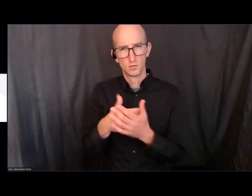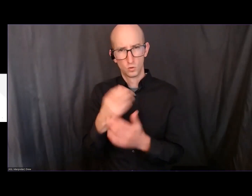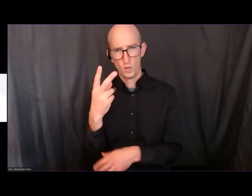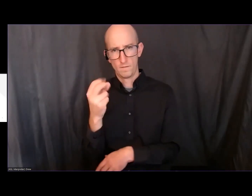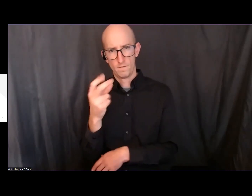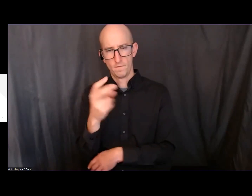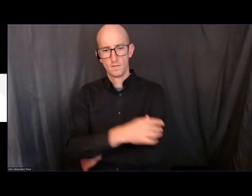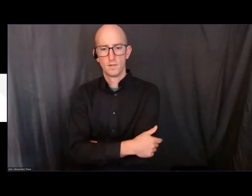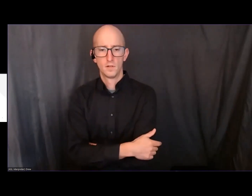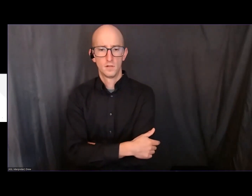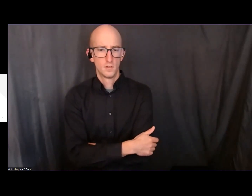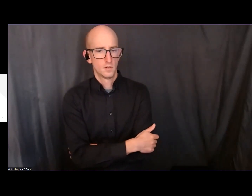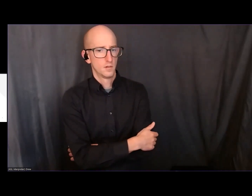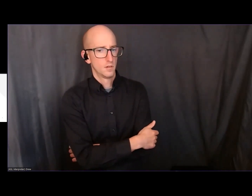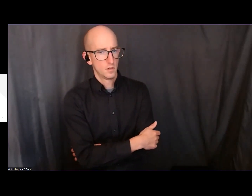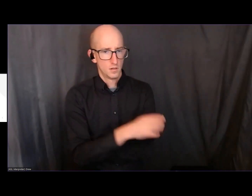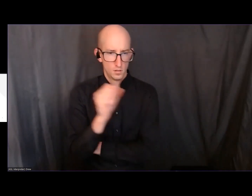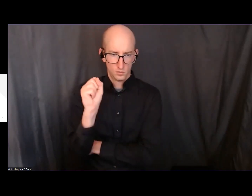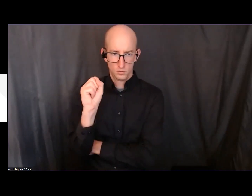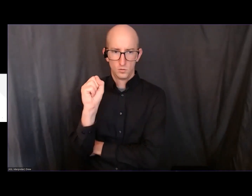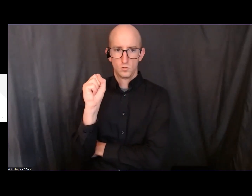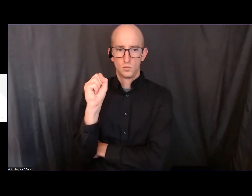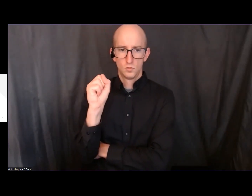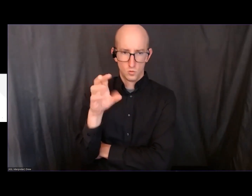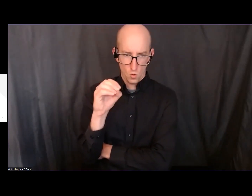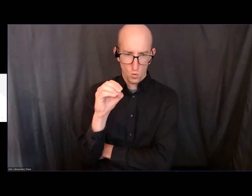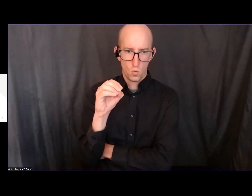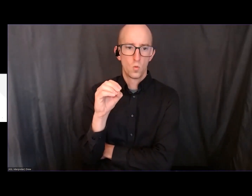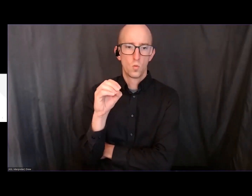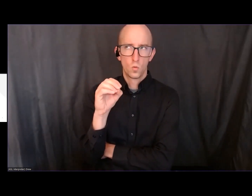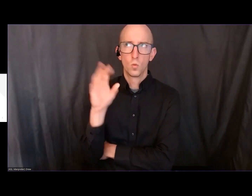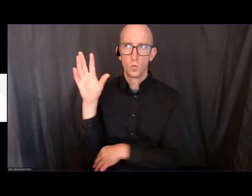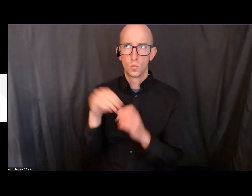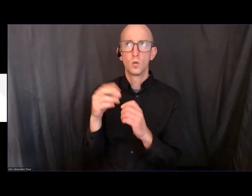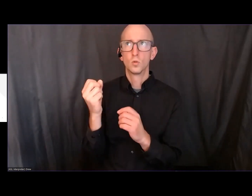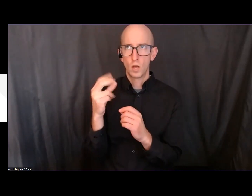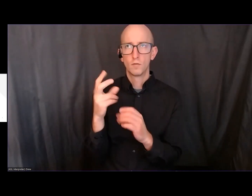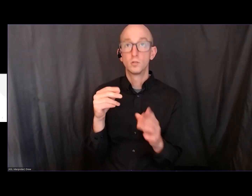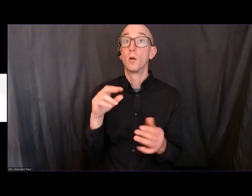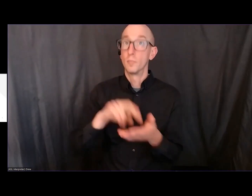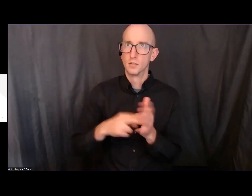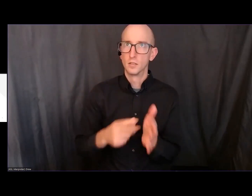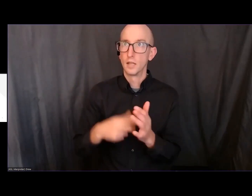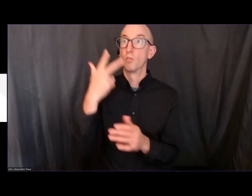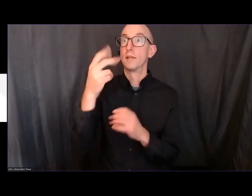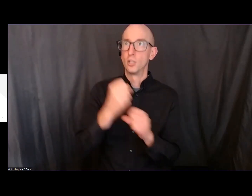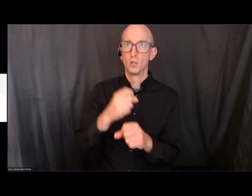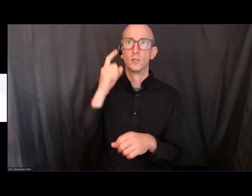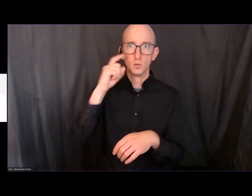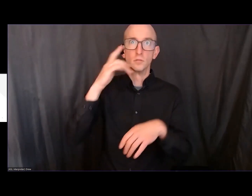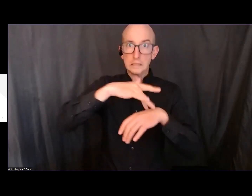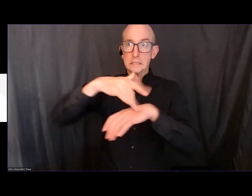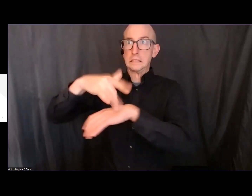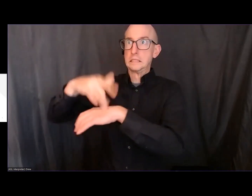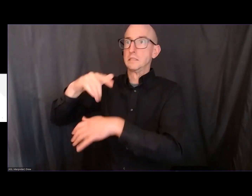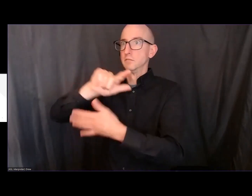It would take us, 12, 2 years to get all of those. Every 2 months we